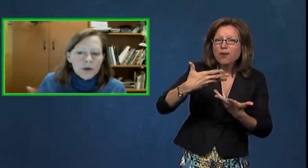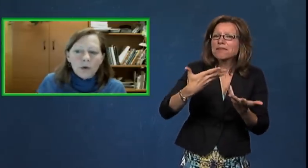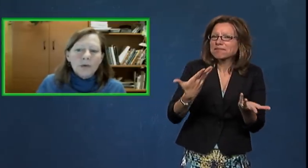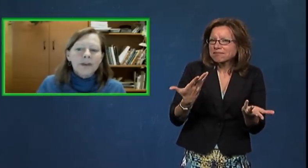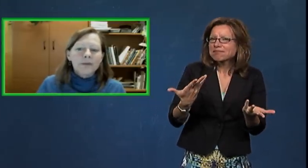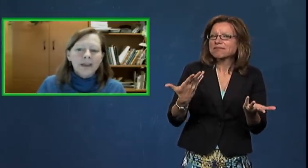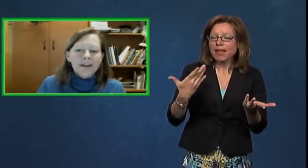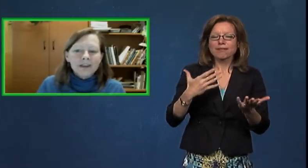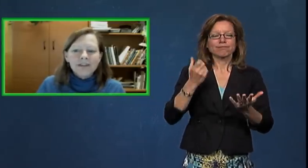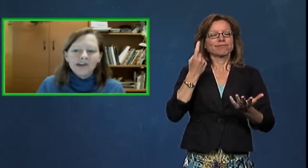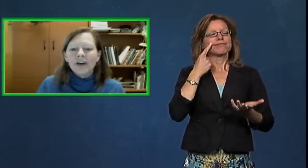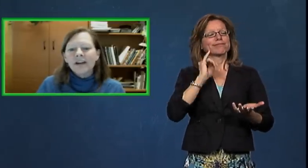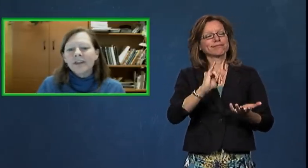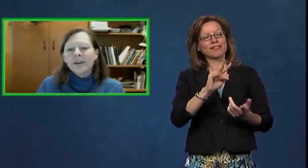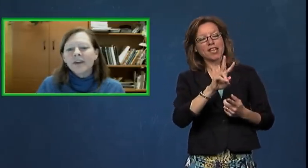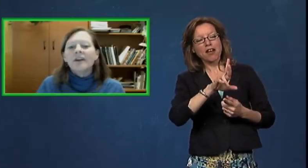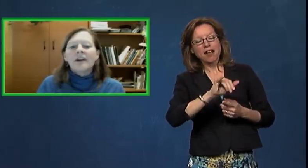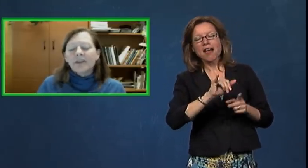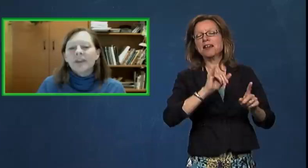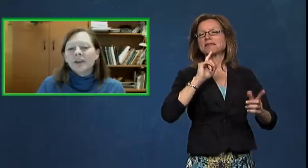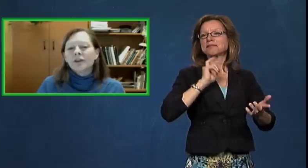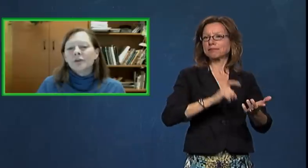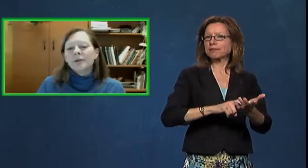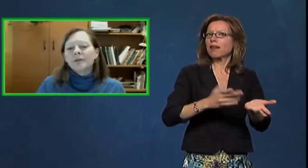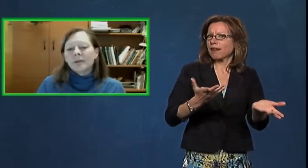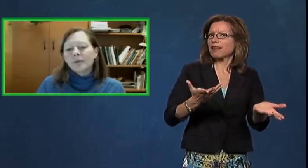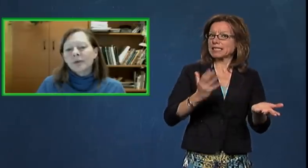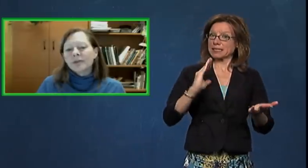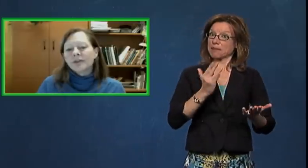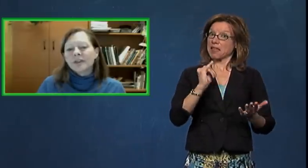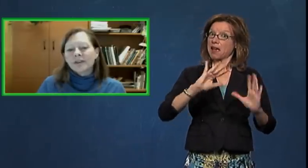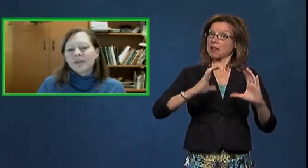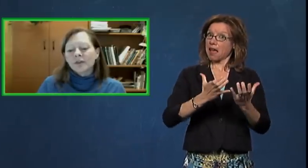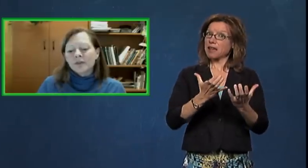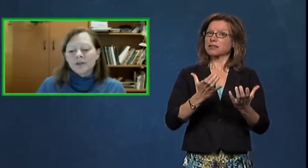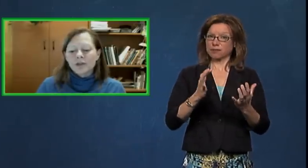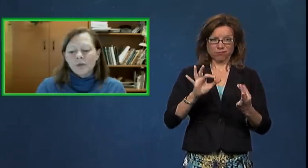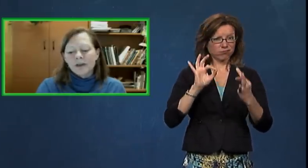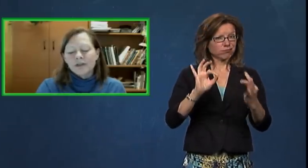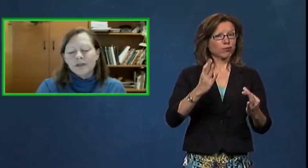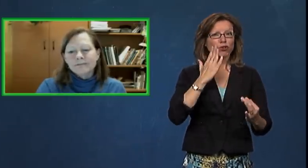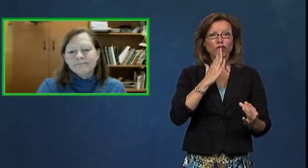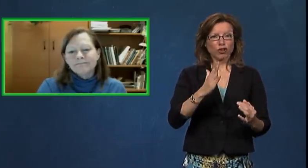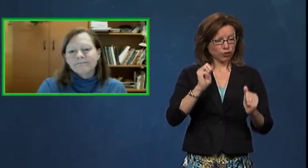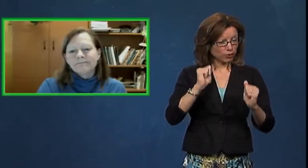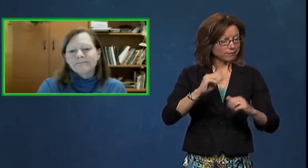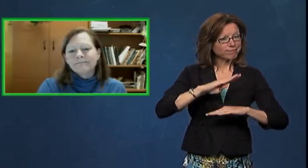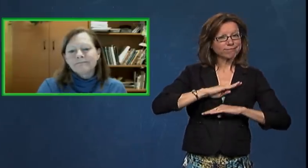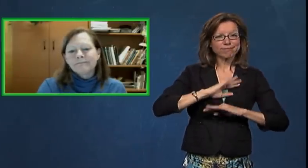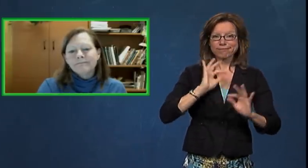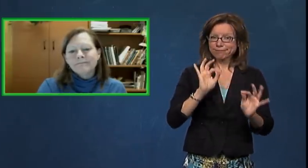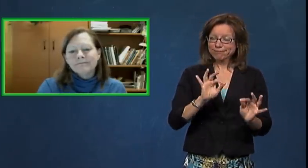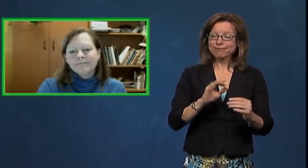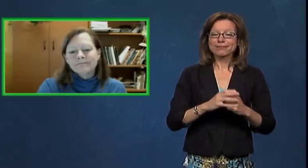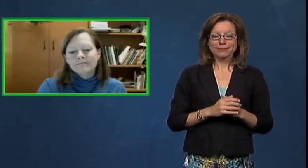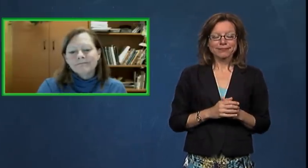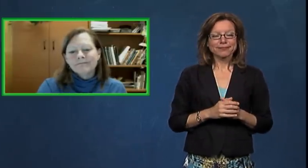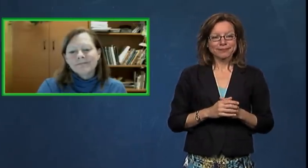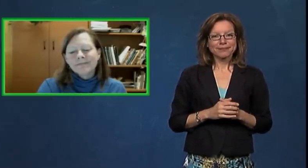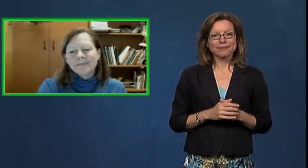would know that we're having VRI in there. I think it could be a real successful situation.